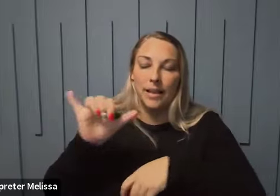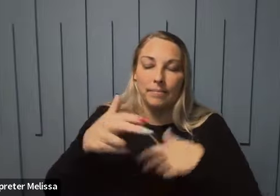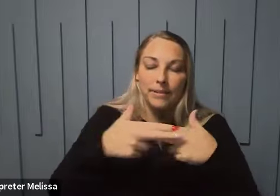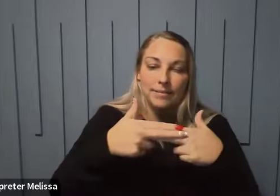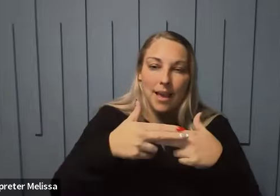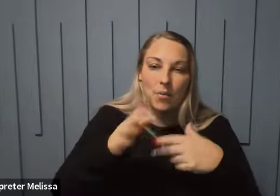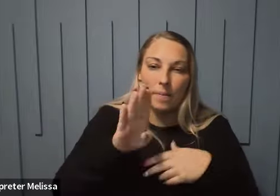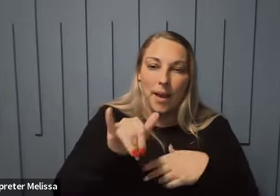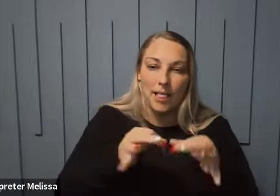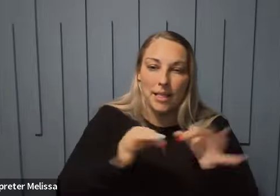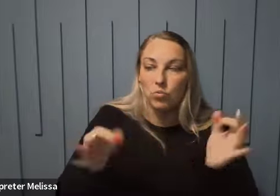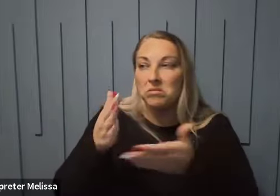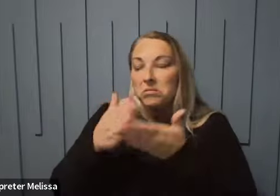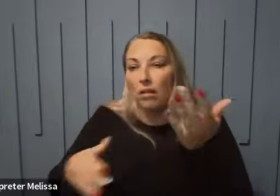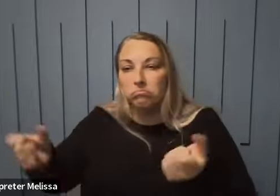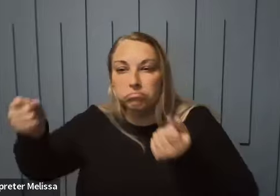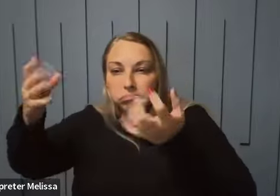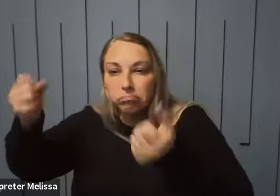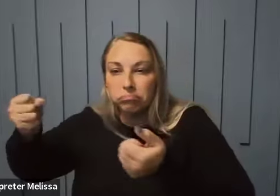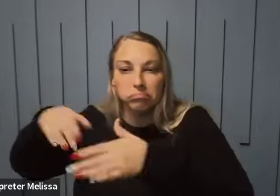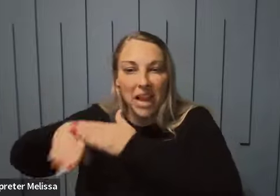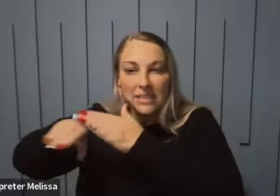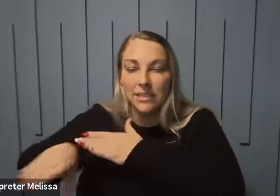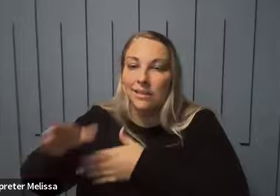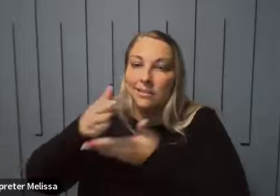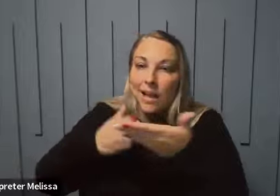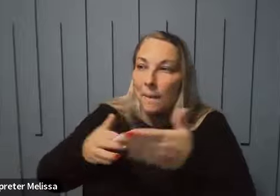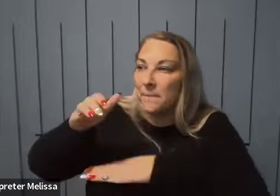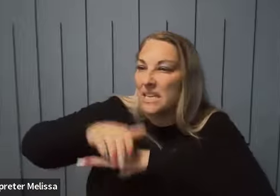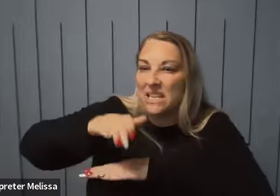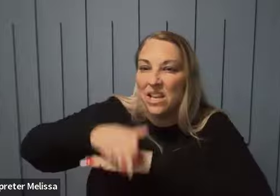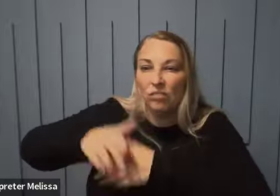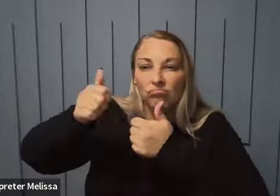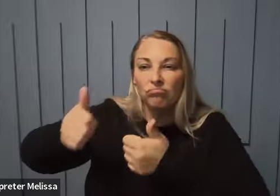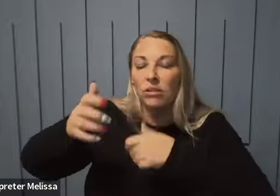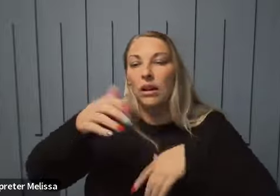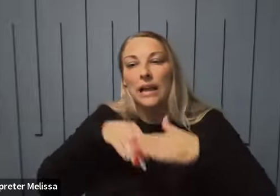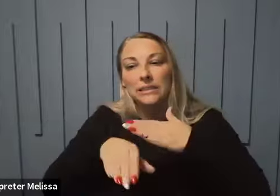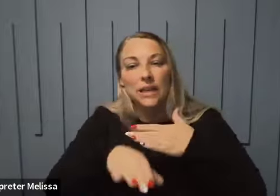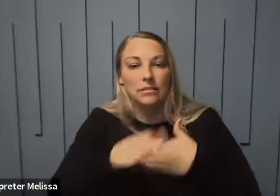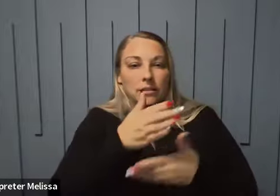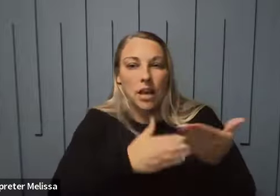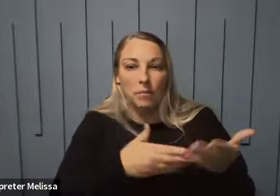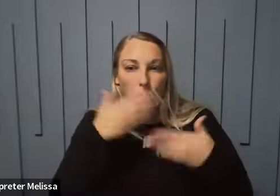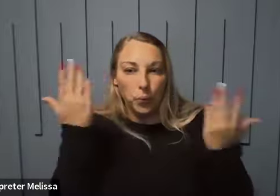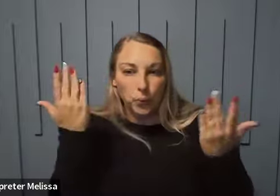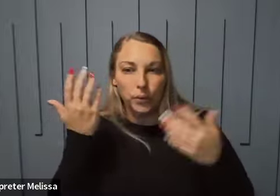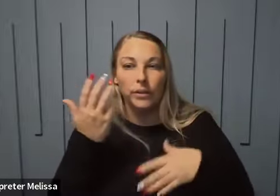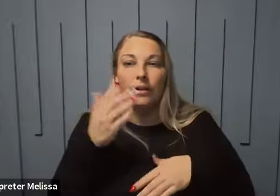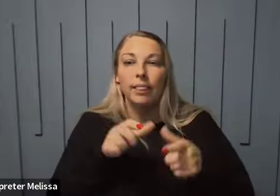had great access to American Sign Language, some had great access to English, some had access to both, some had access to none. So it's just a